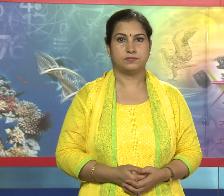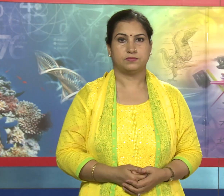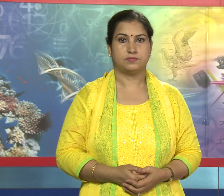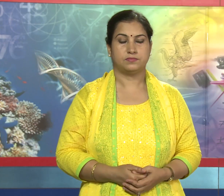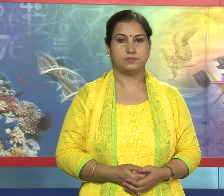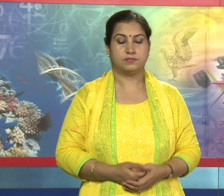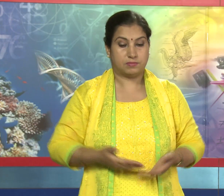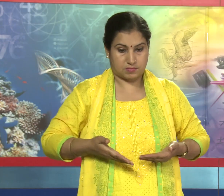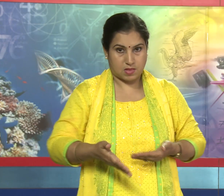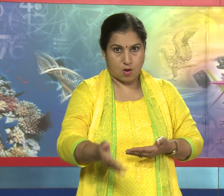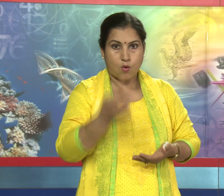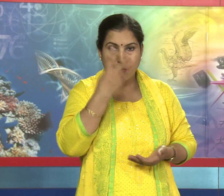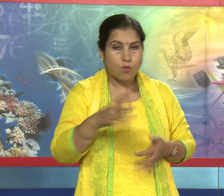Now we will understand another term.